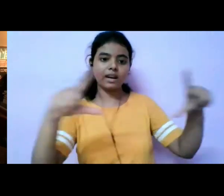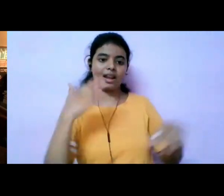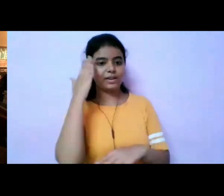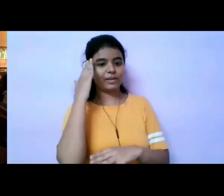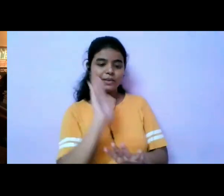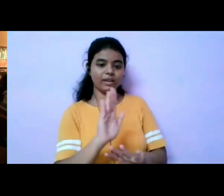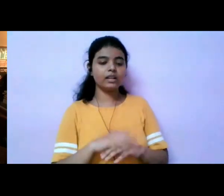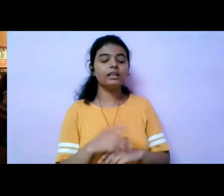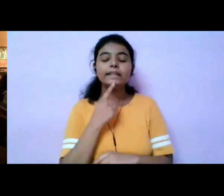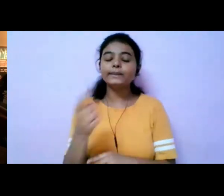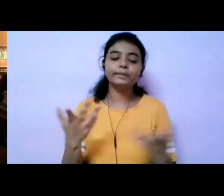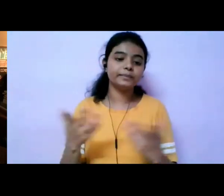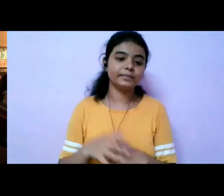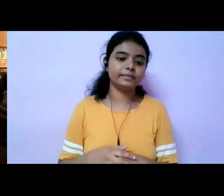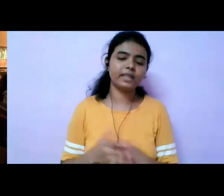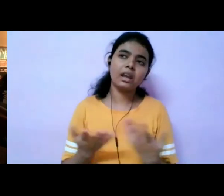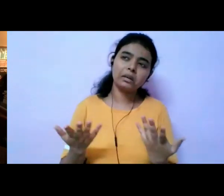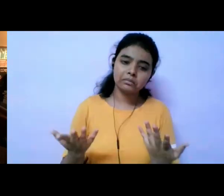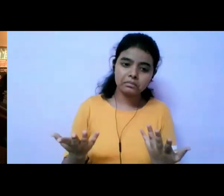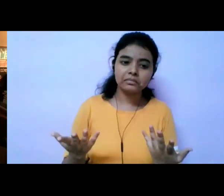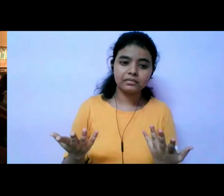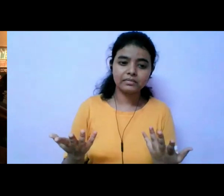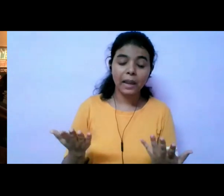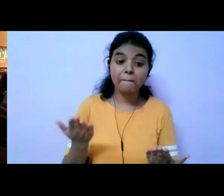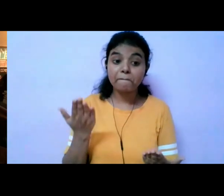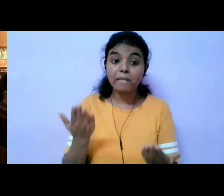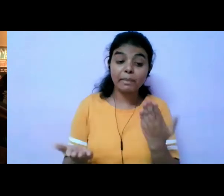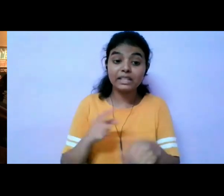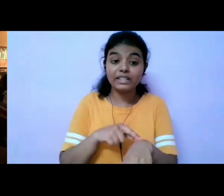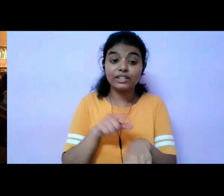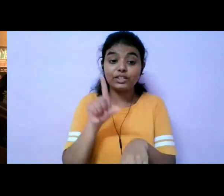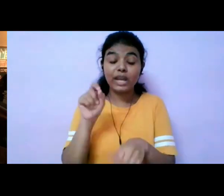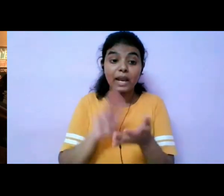I would say, well, maybe for 10 minutes,